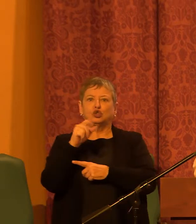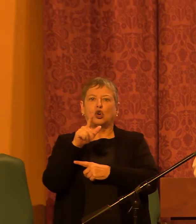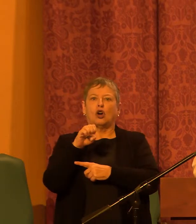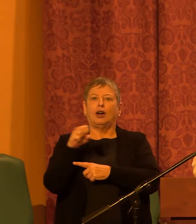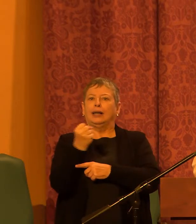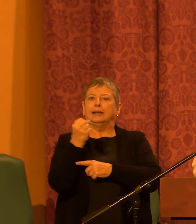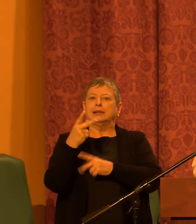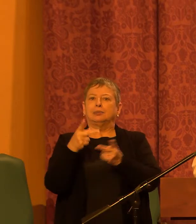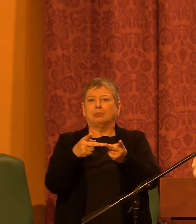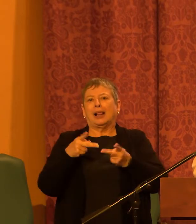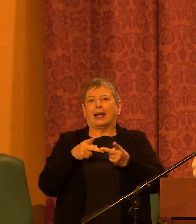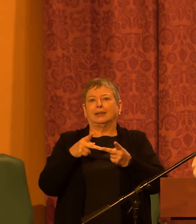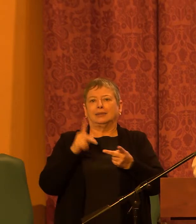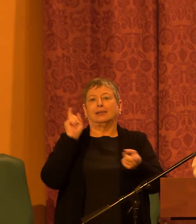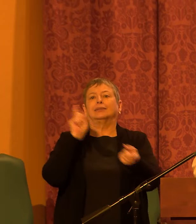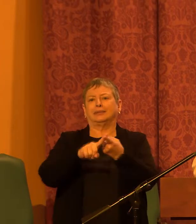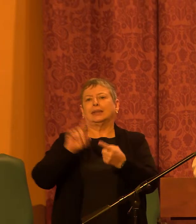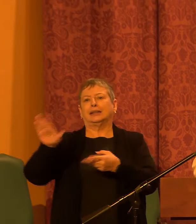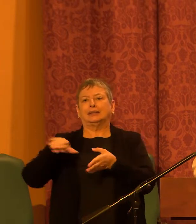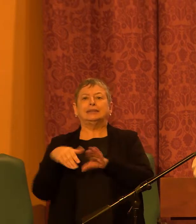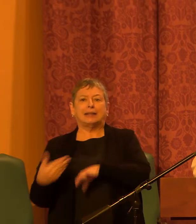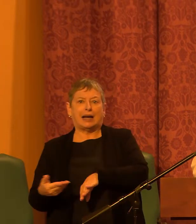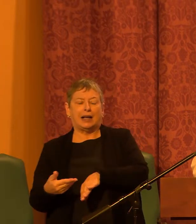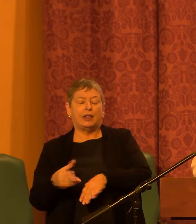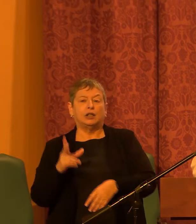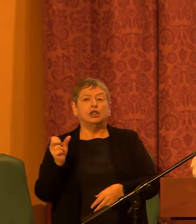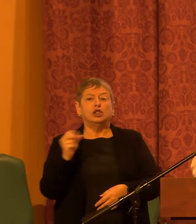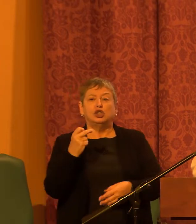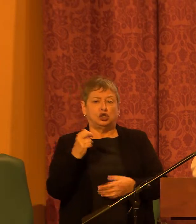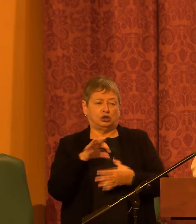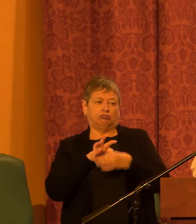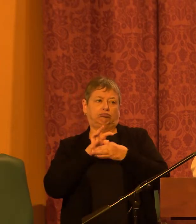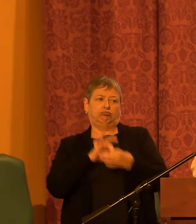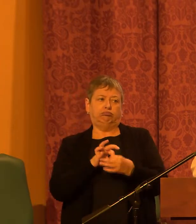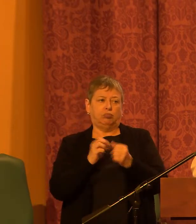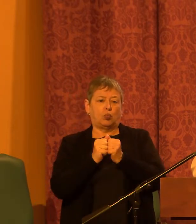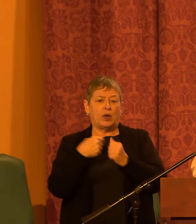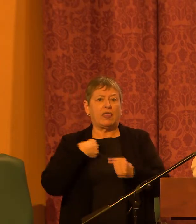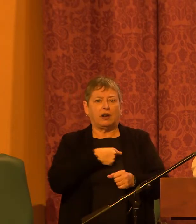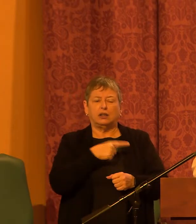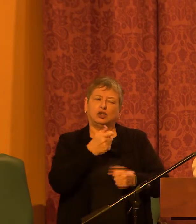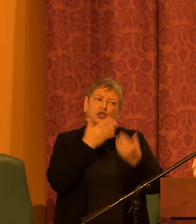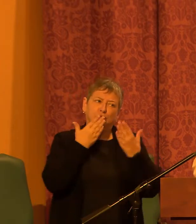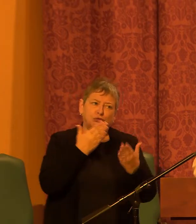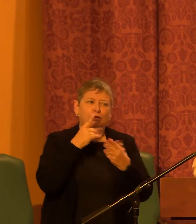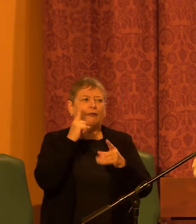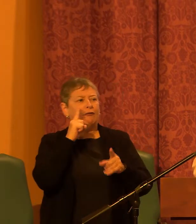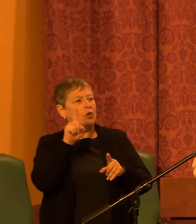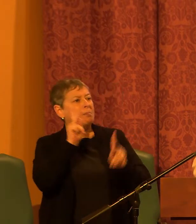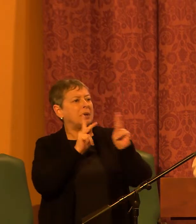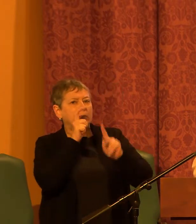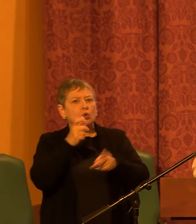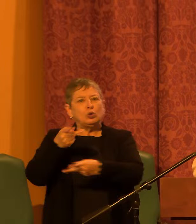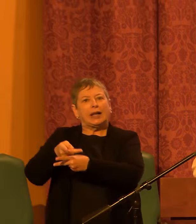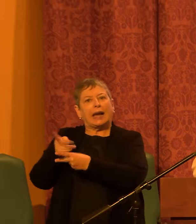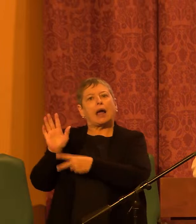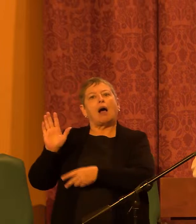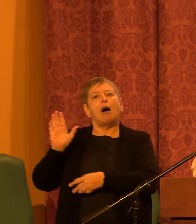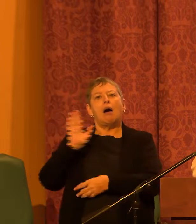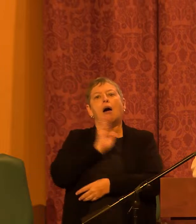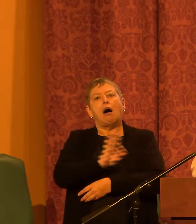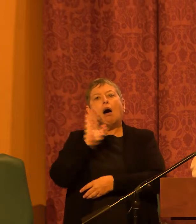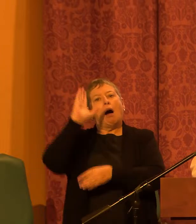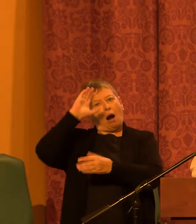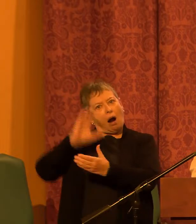death. She has a deep connection with us and is deeply grateful to those who cared for her husband at